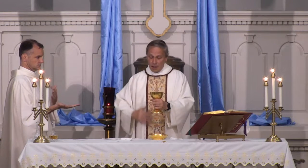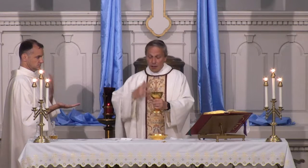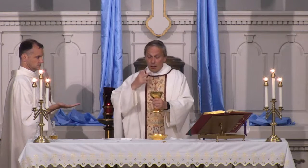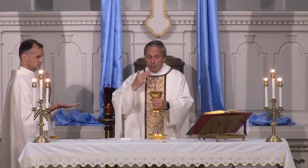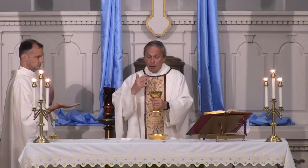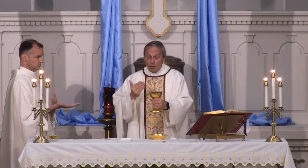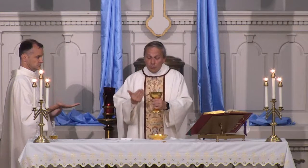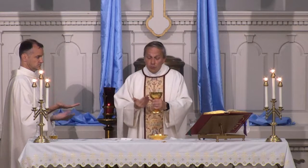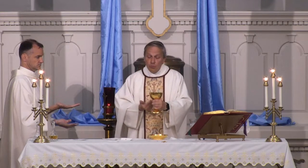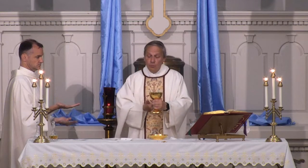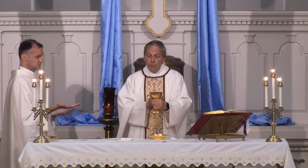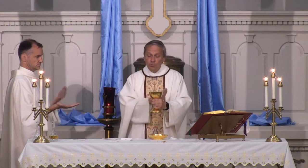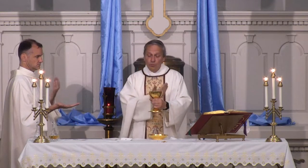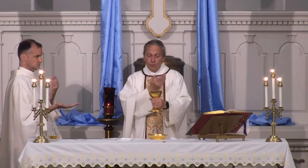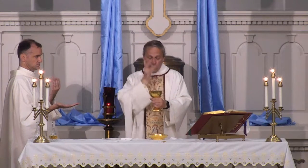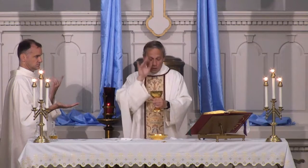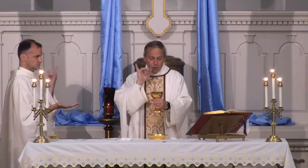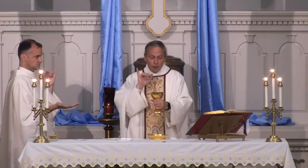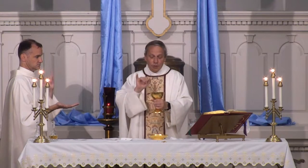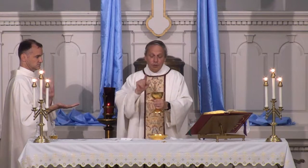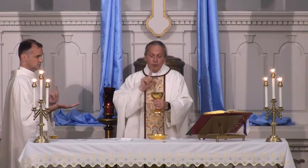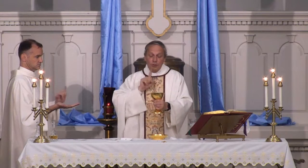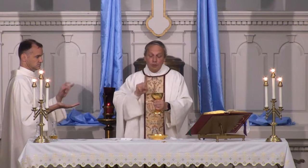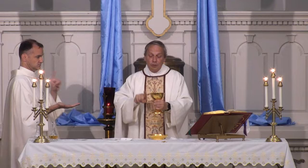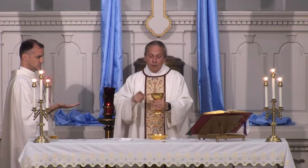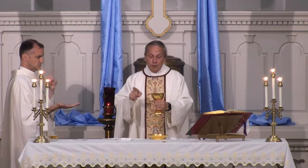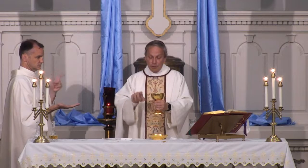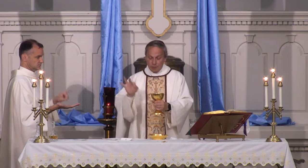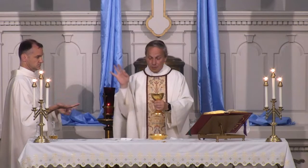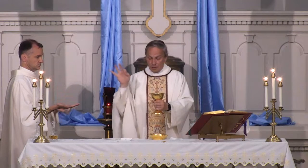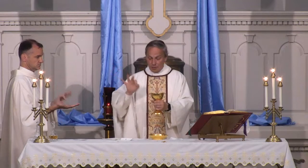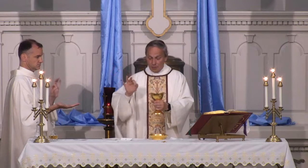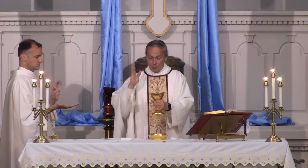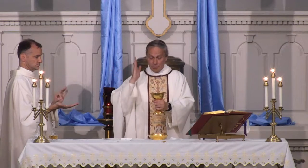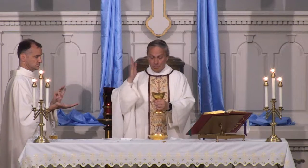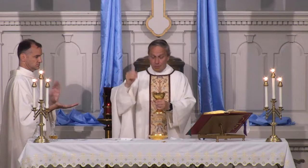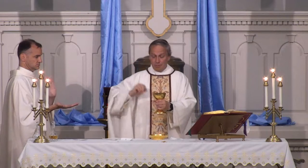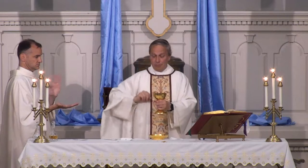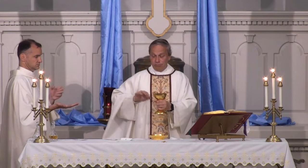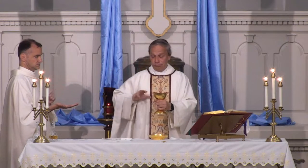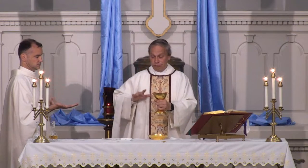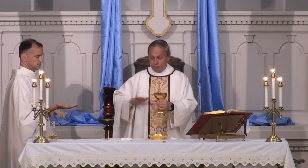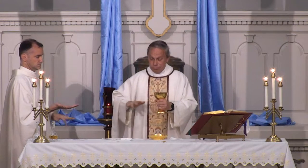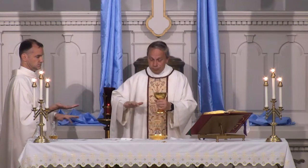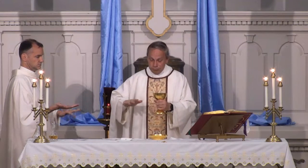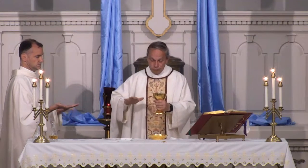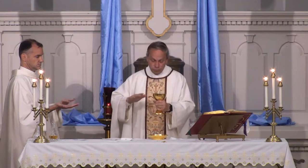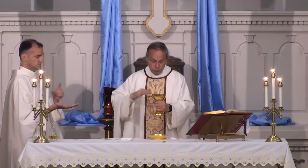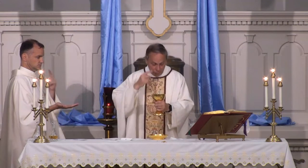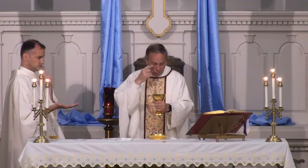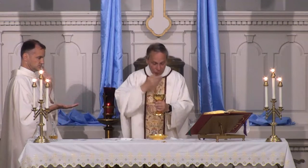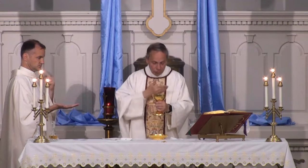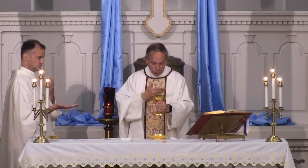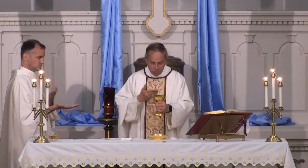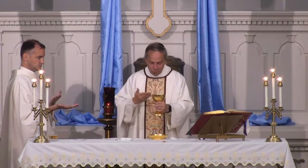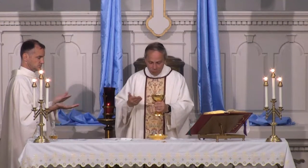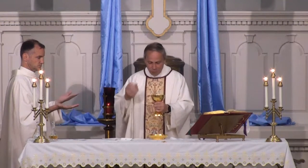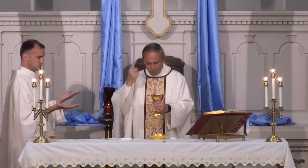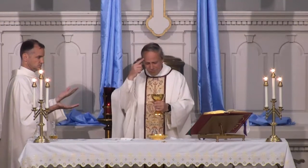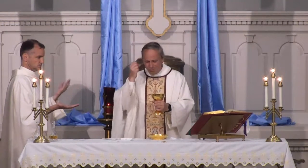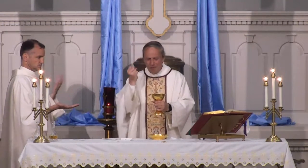for this is the chalice of my blood, the blood of the new and eternal